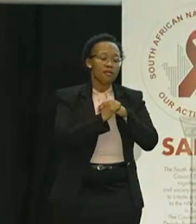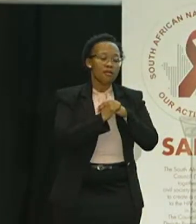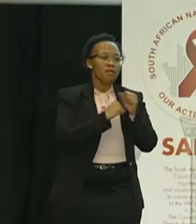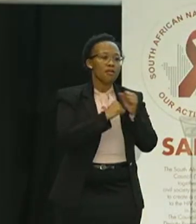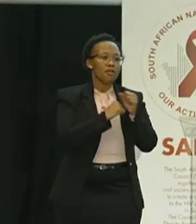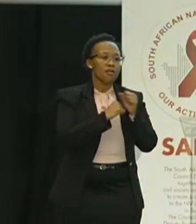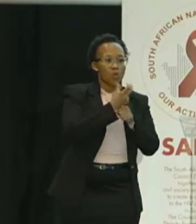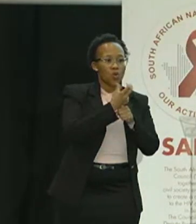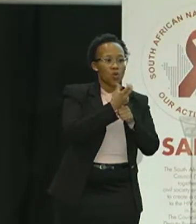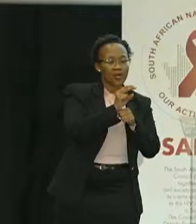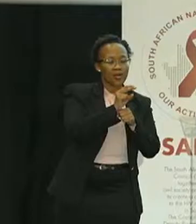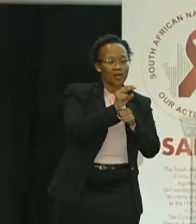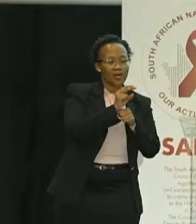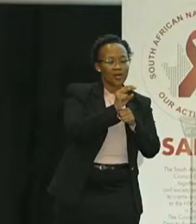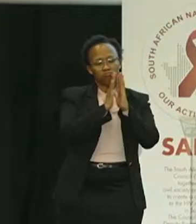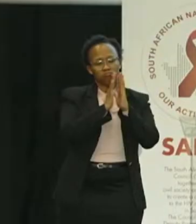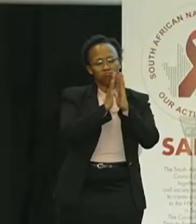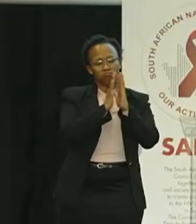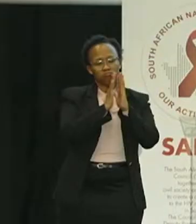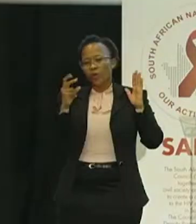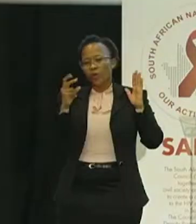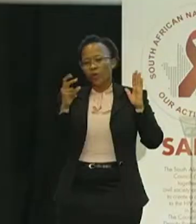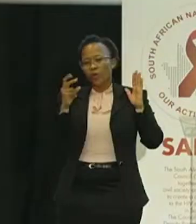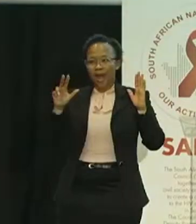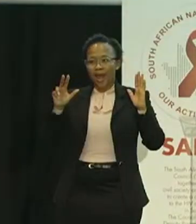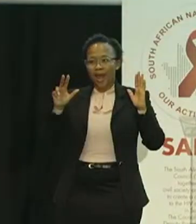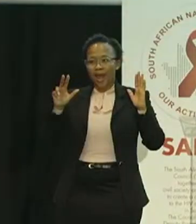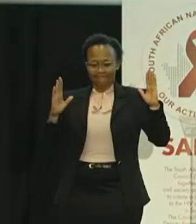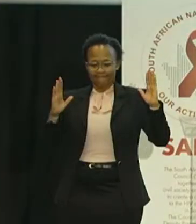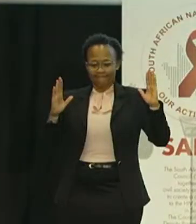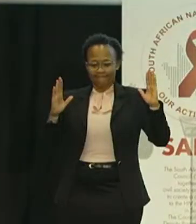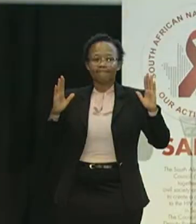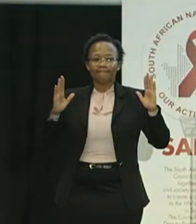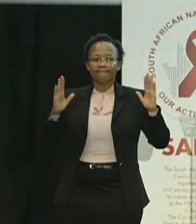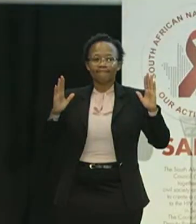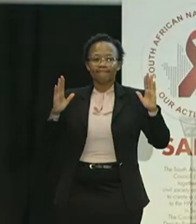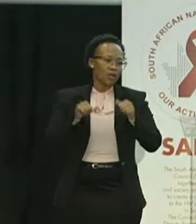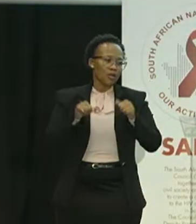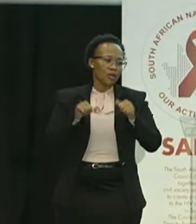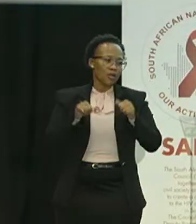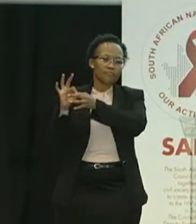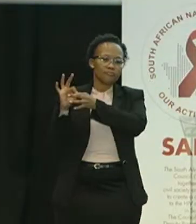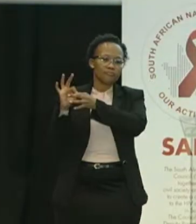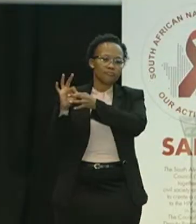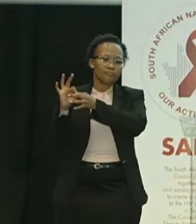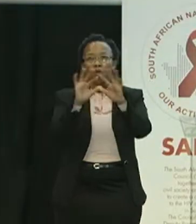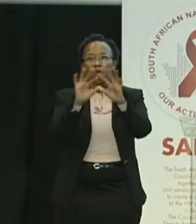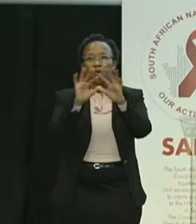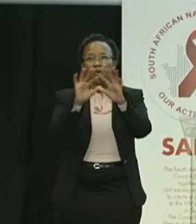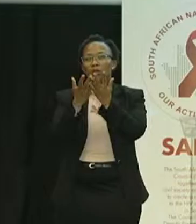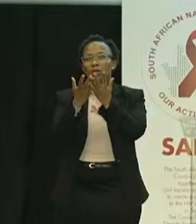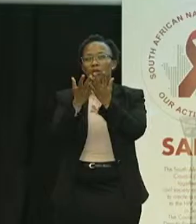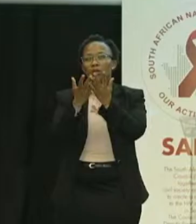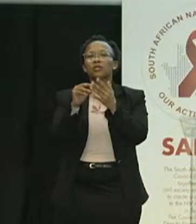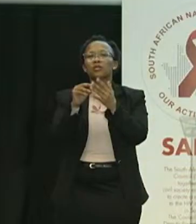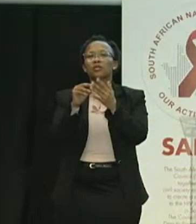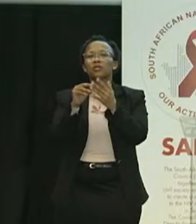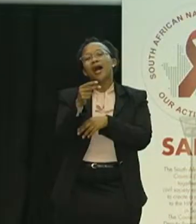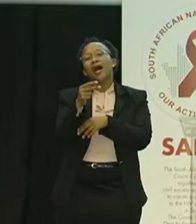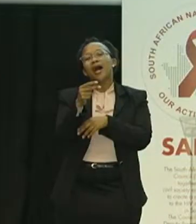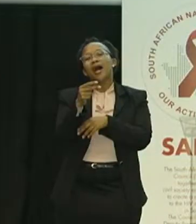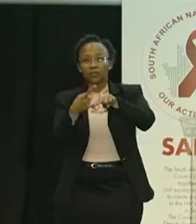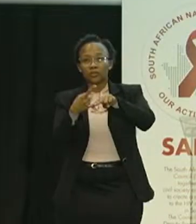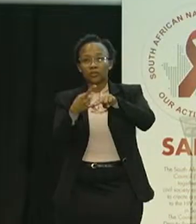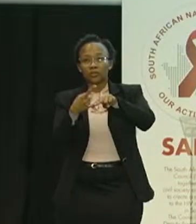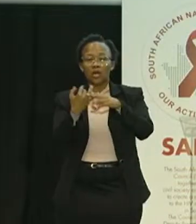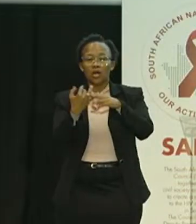is really remarkable because it is aligned to the Global AIDS Strategy and really seeks to address